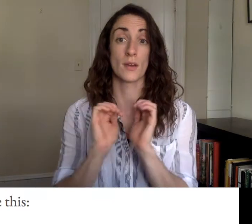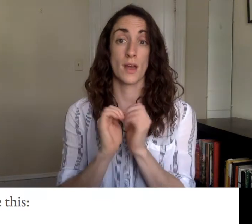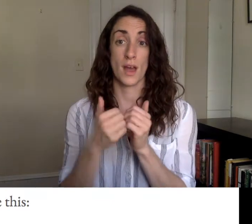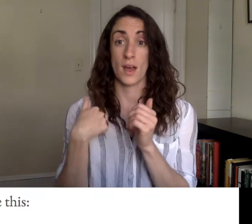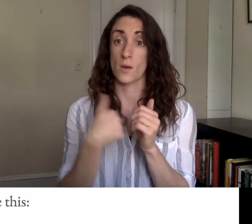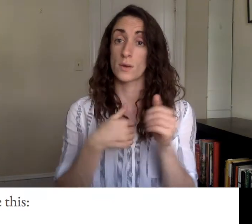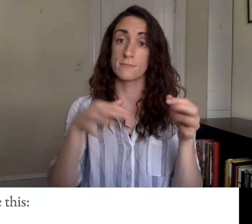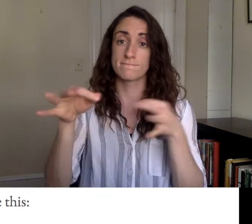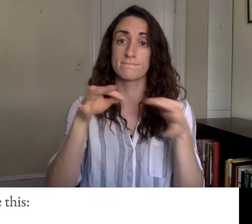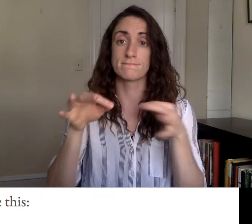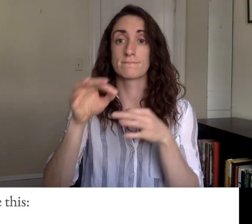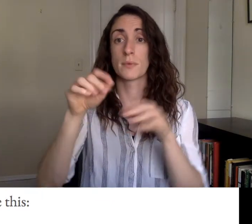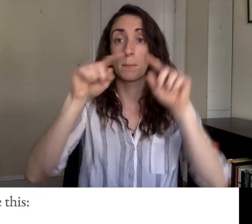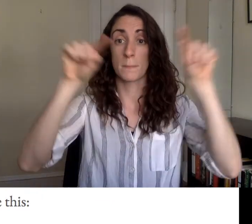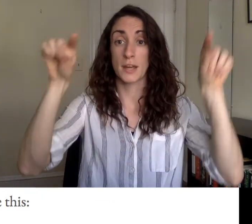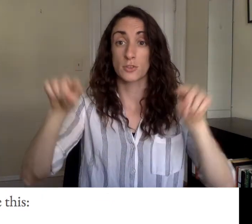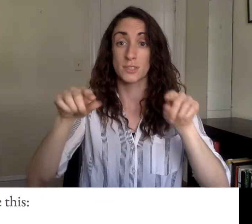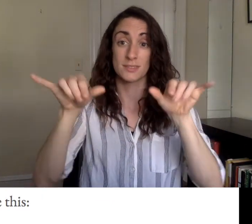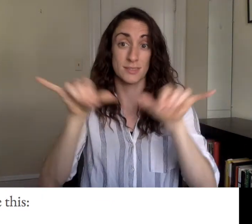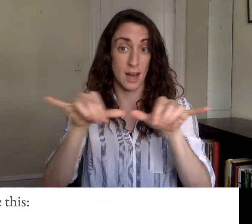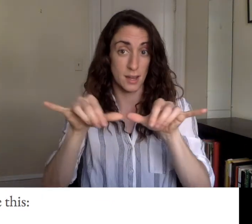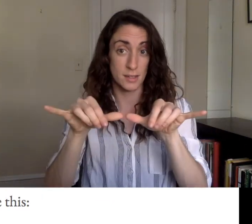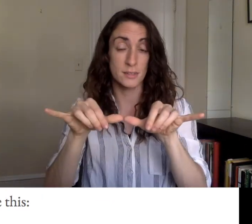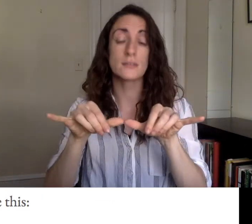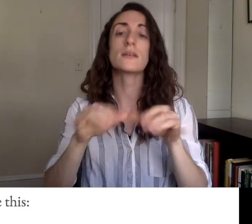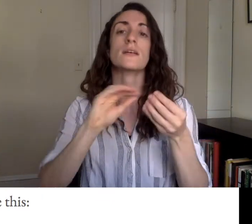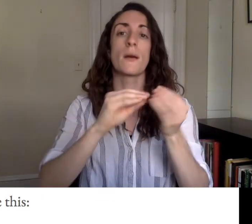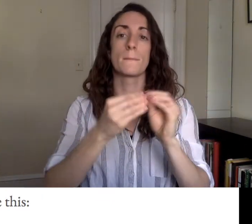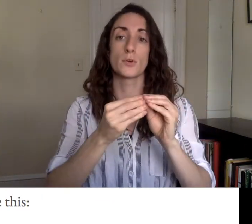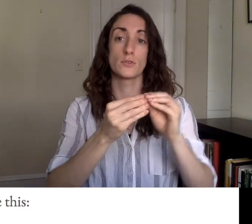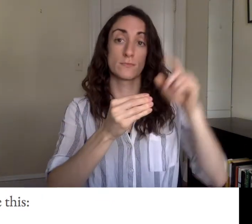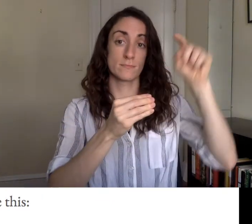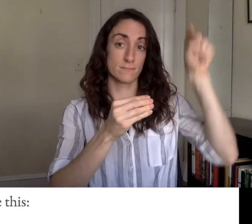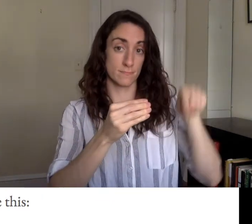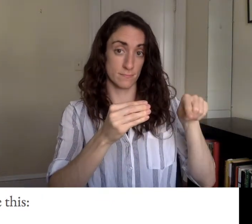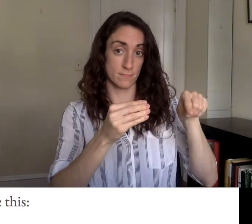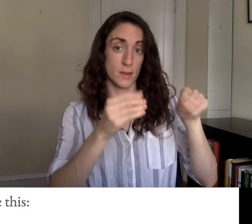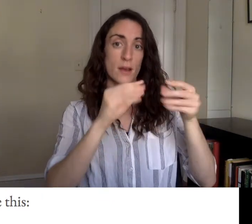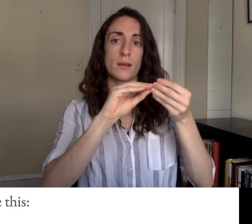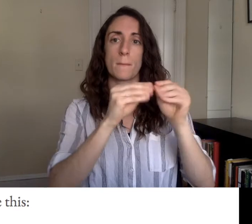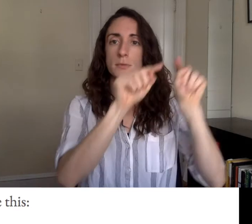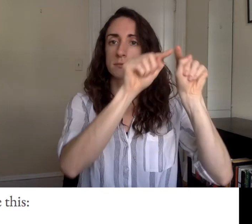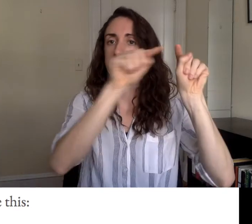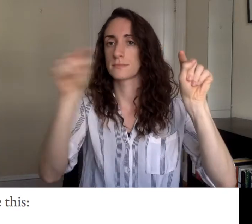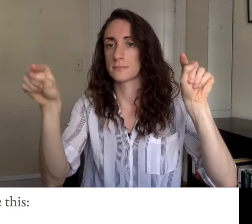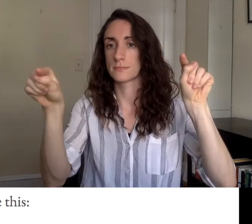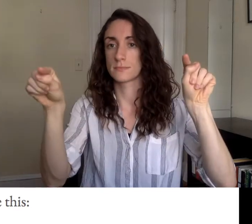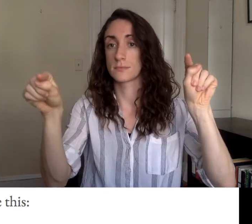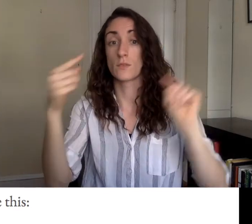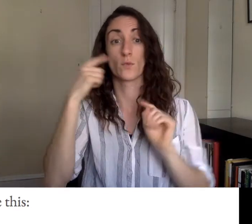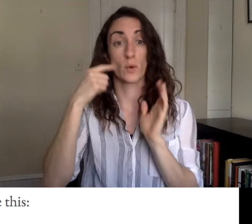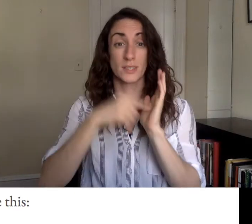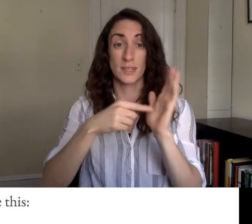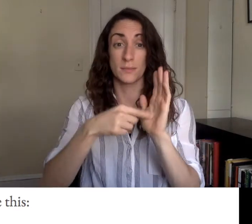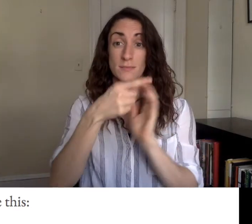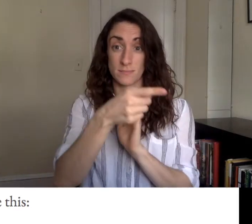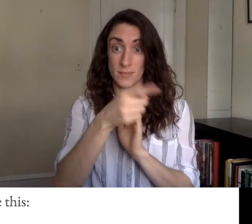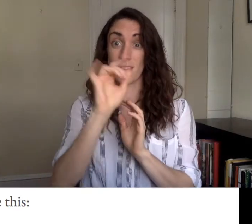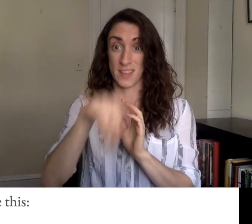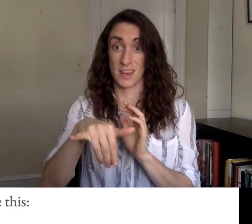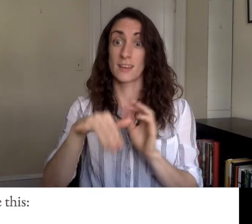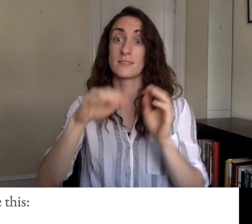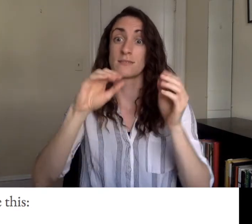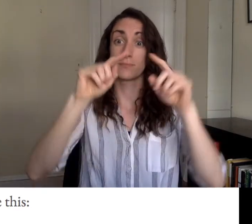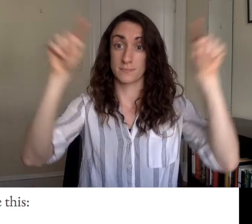The way we describe the size of a matrix is by the number of rows and the number of columns. So this matrix here has 2